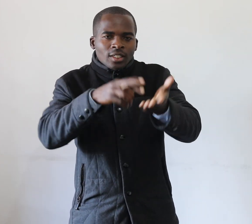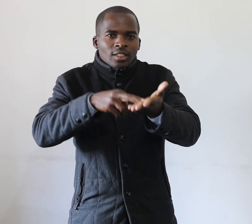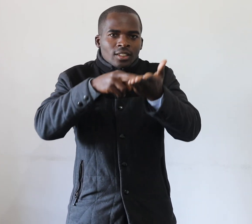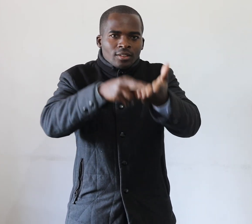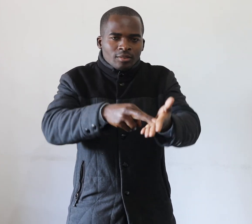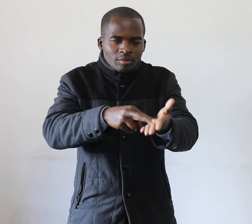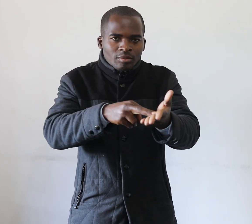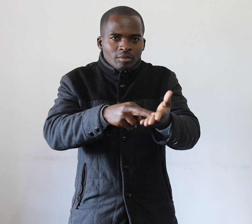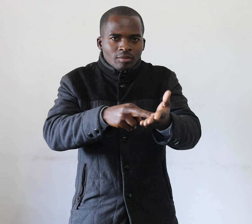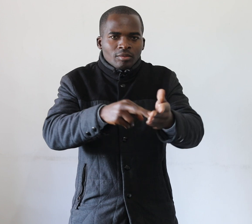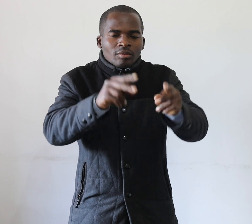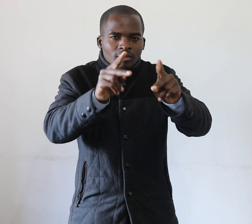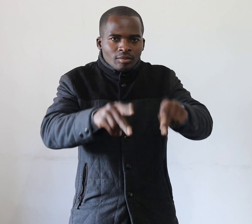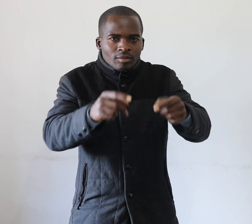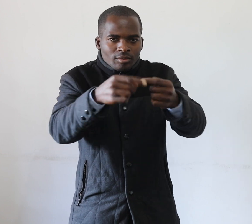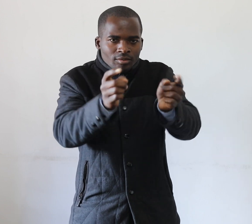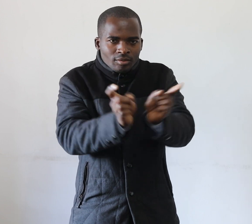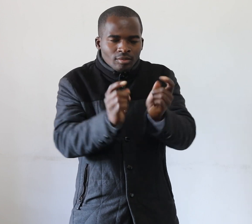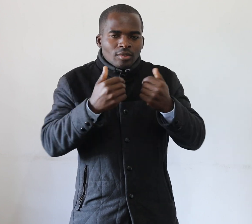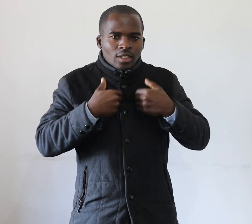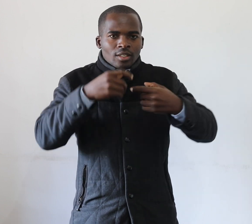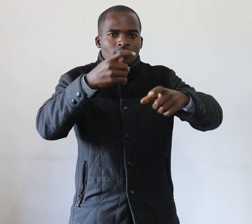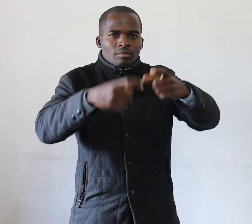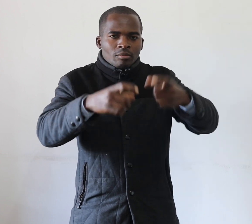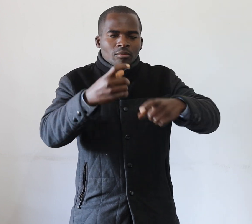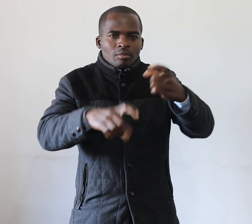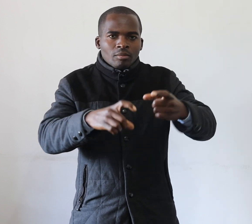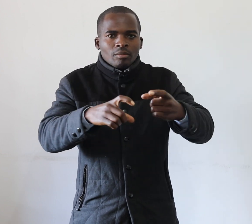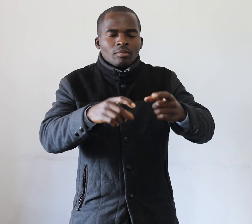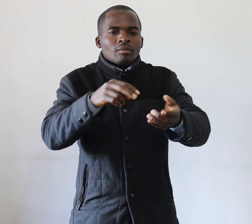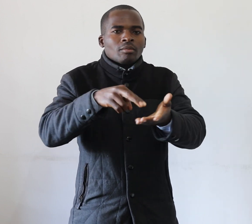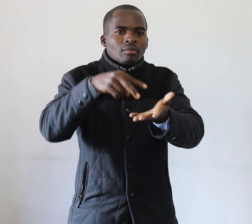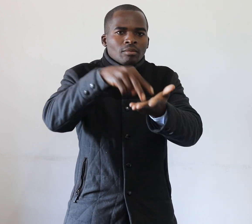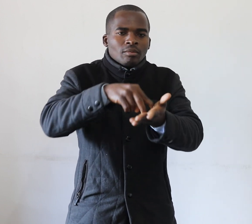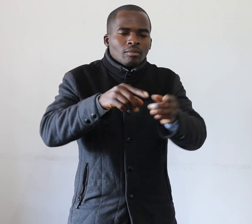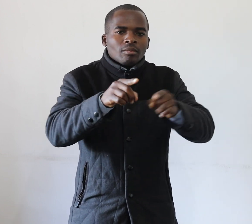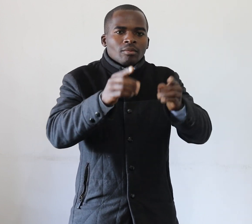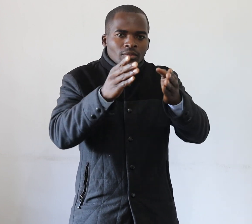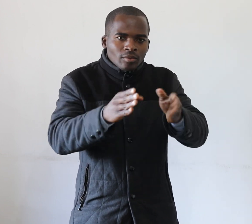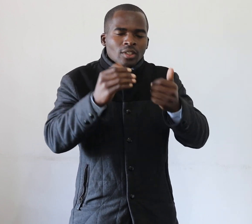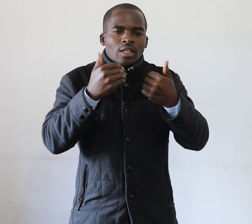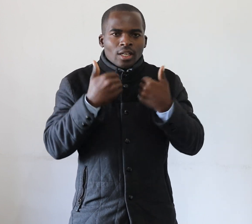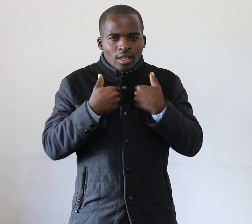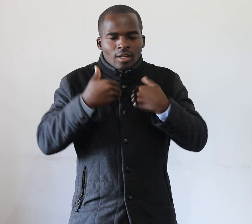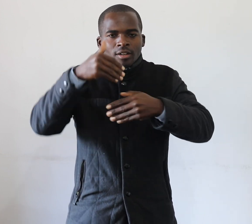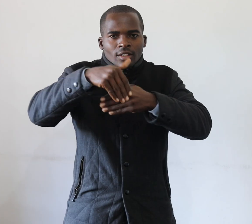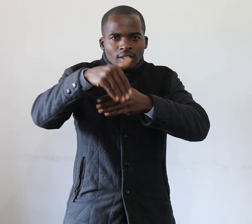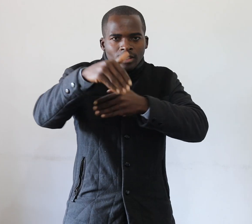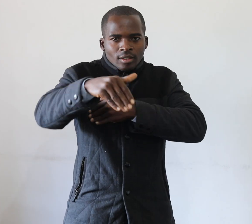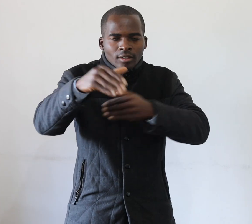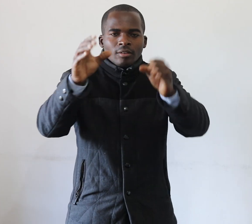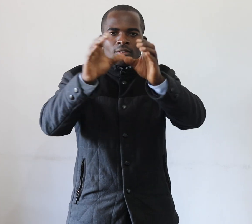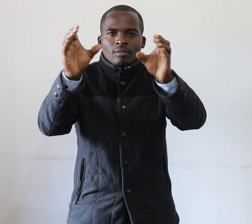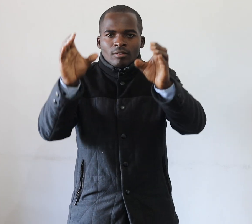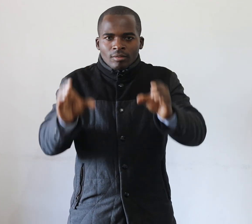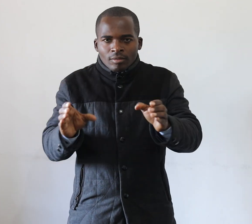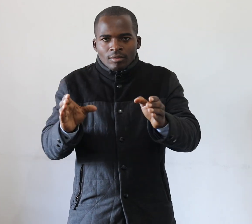different disability groups, and the candidates on the list must have registration certificates under the Persons